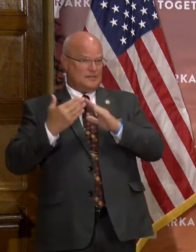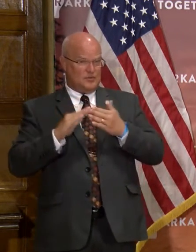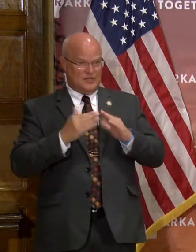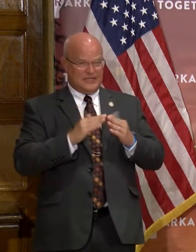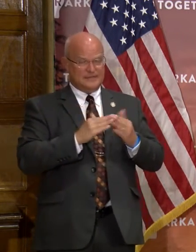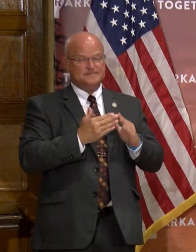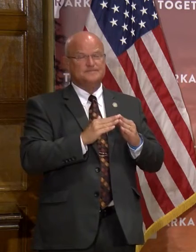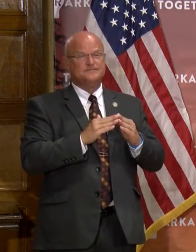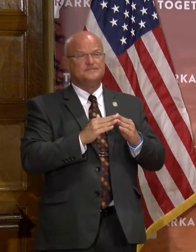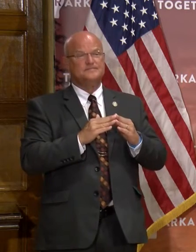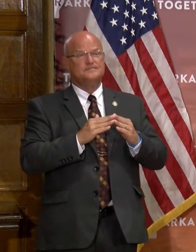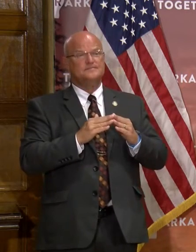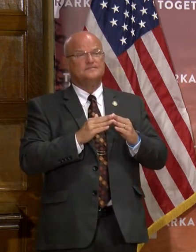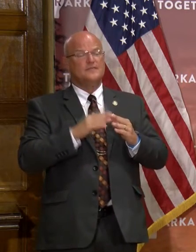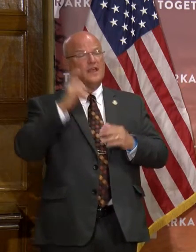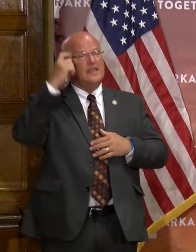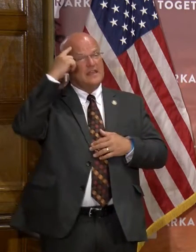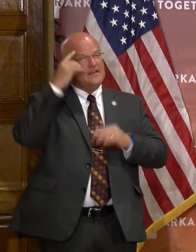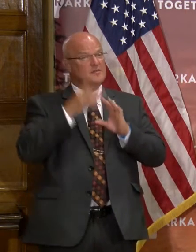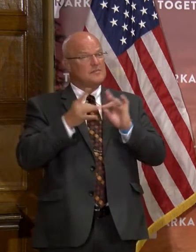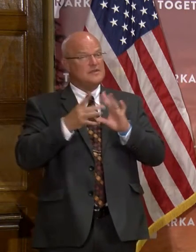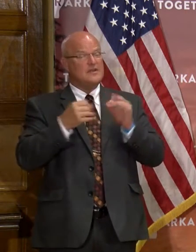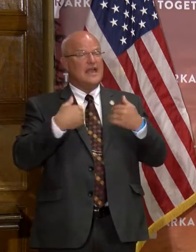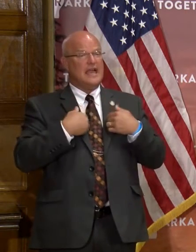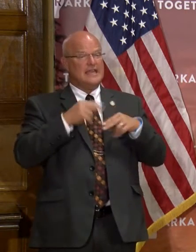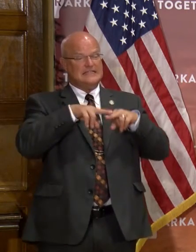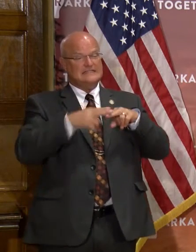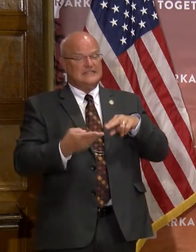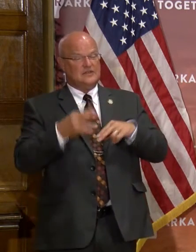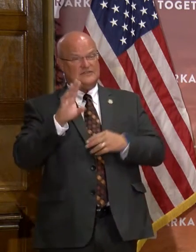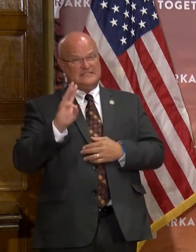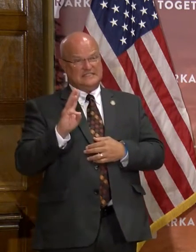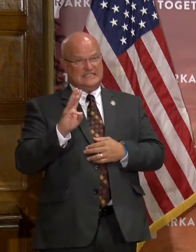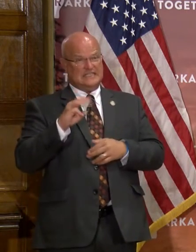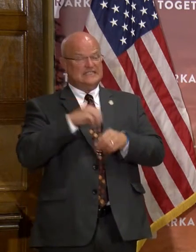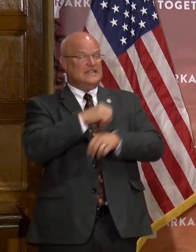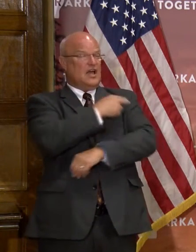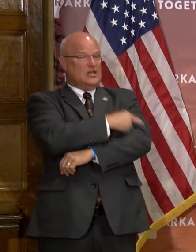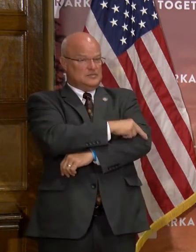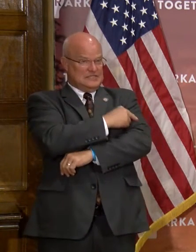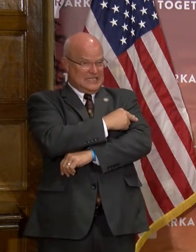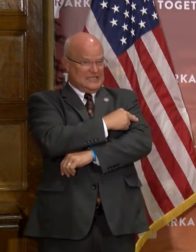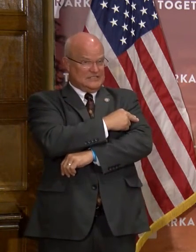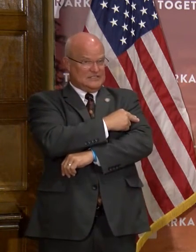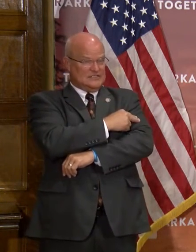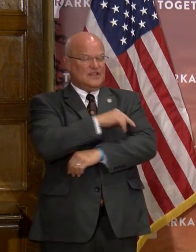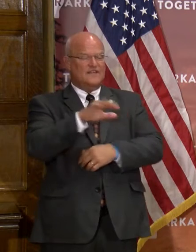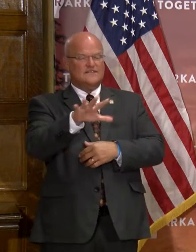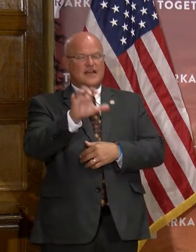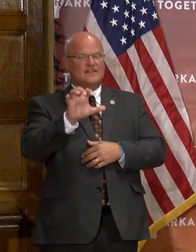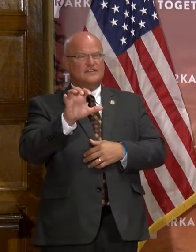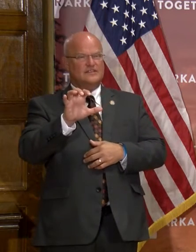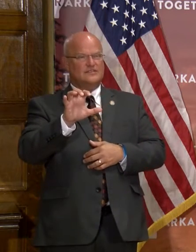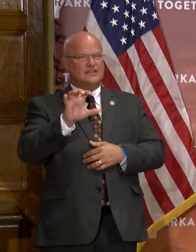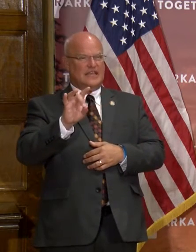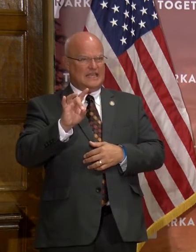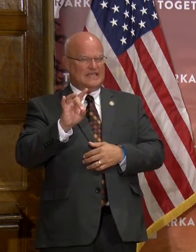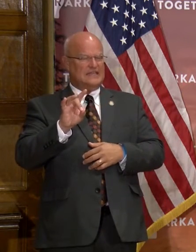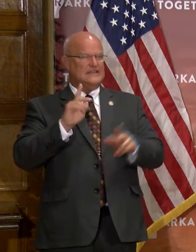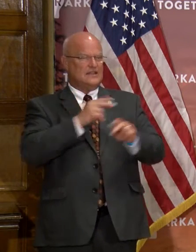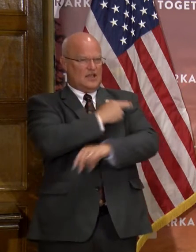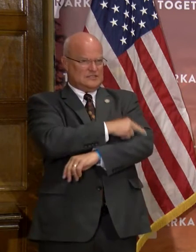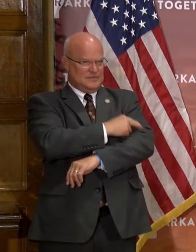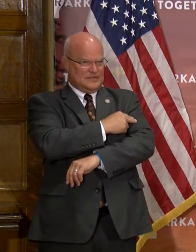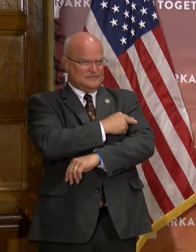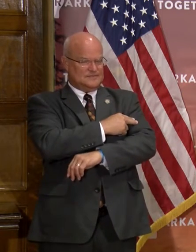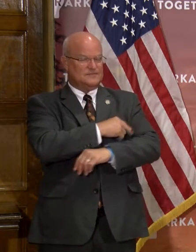community. The Governor mentioned that we've had a decrease of 6 in our hospitalizations, now to 508 Arkansans